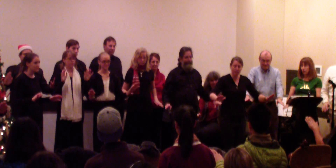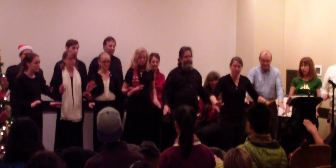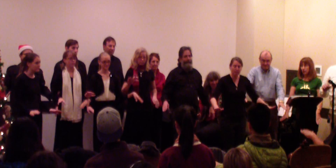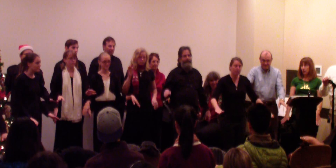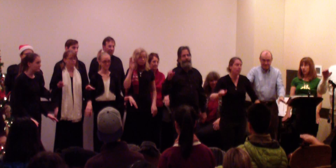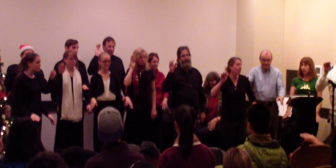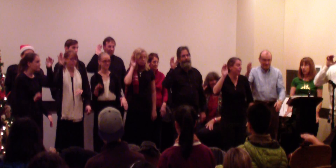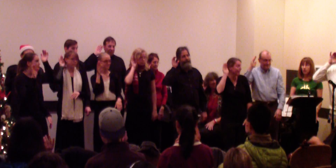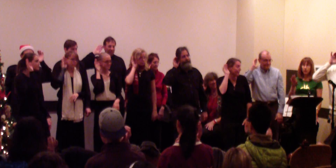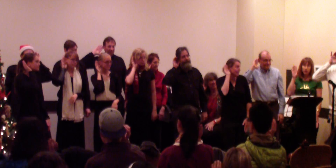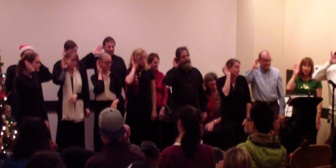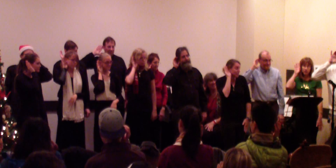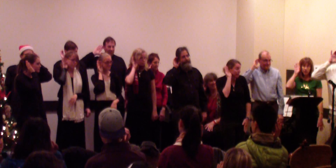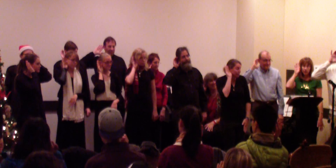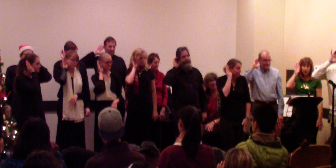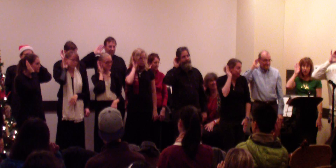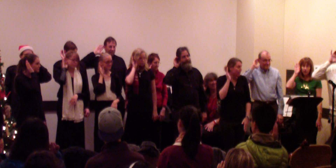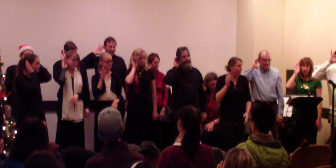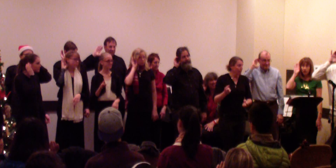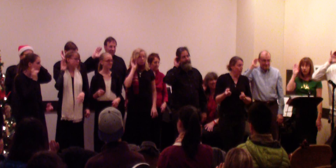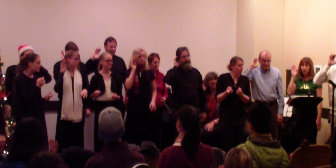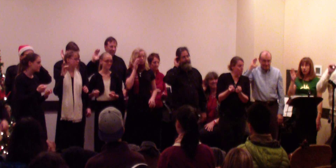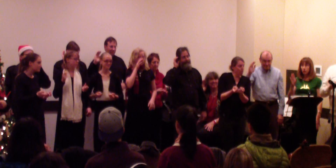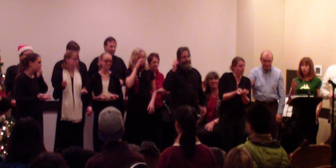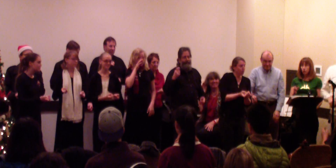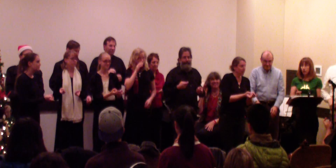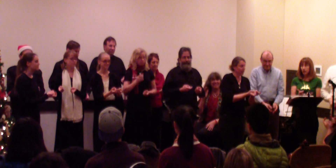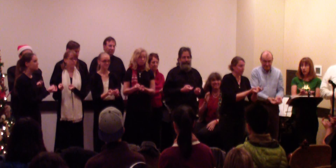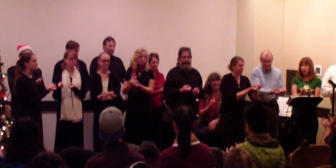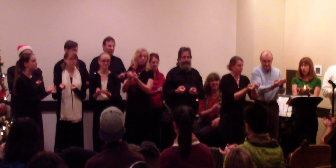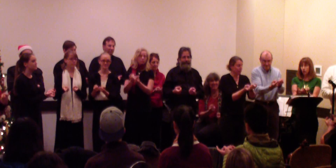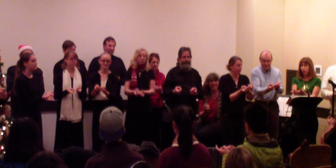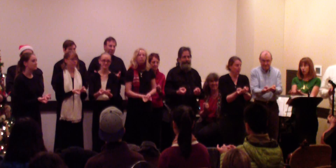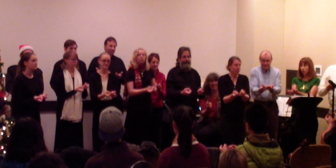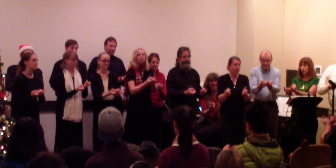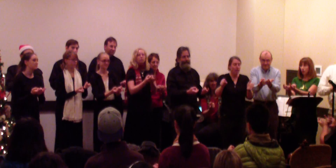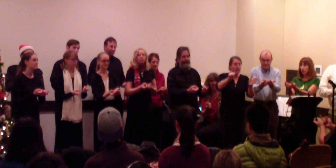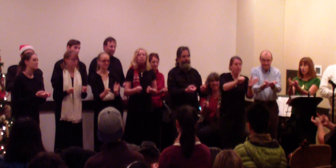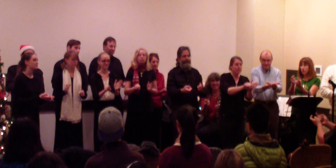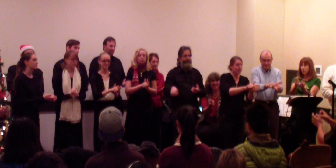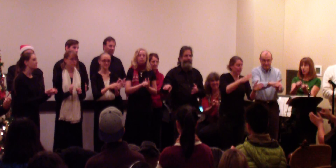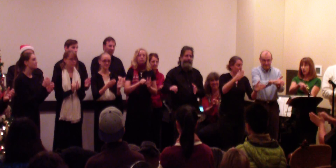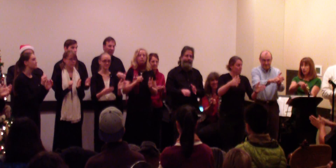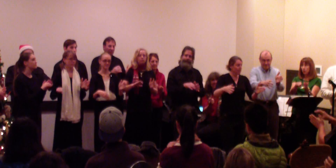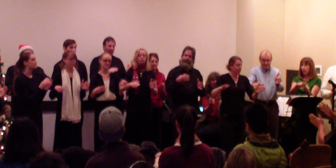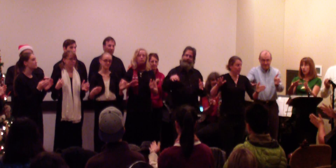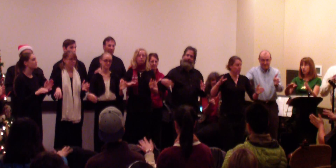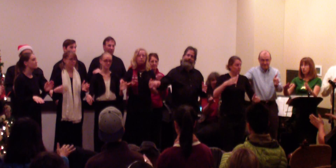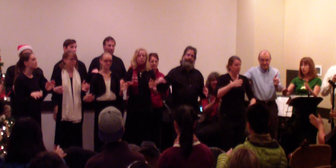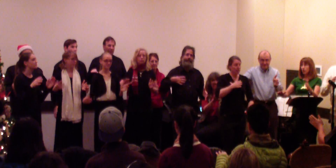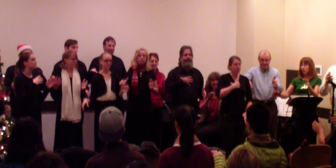children listen to hear sleigh bells in